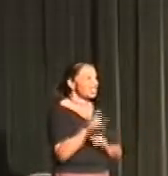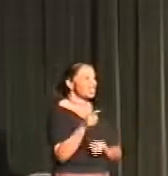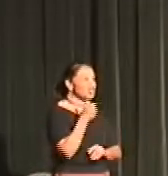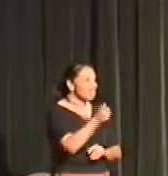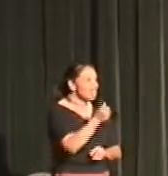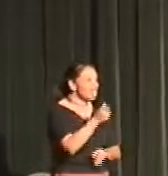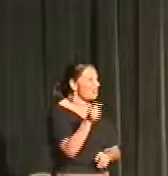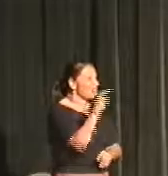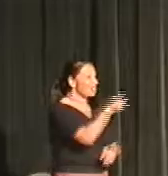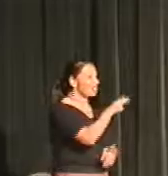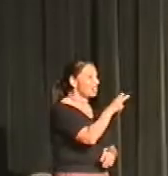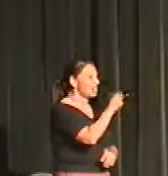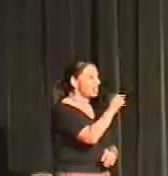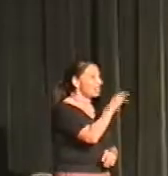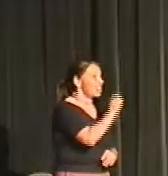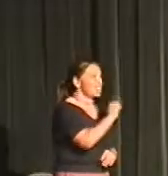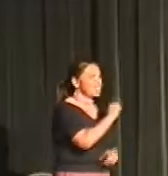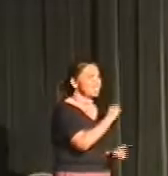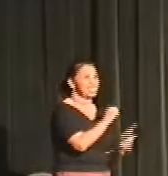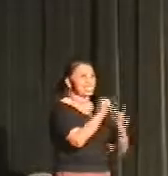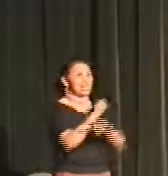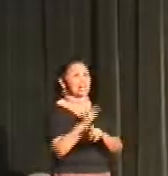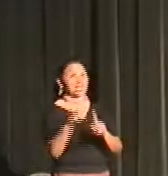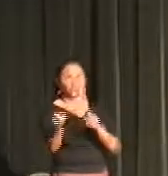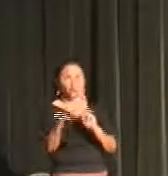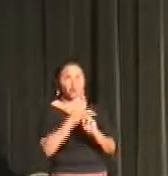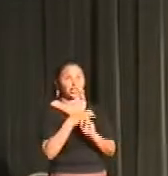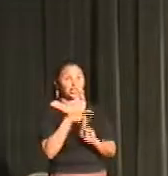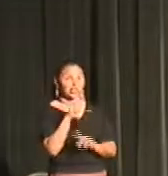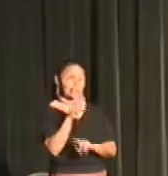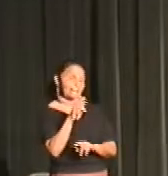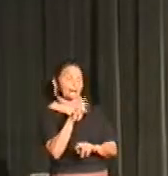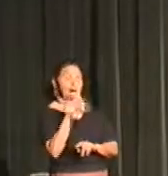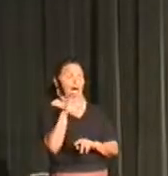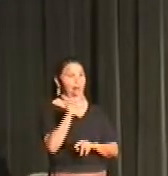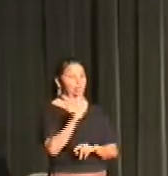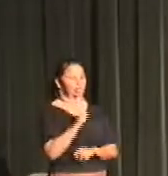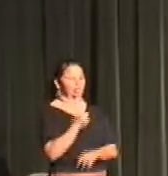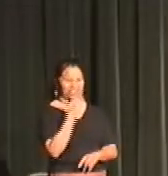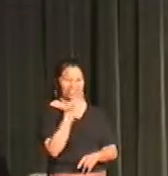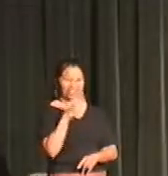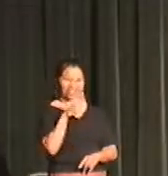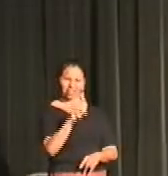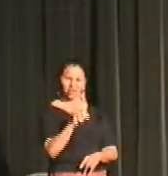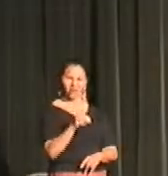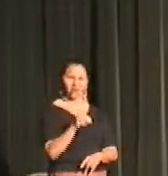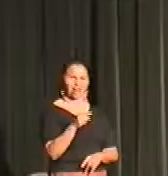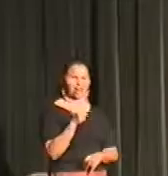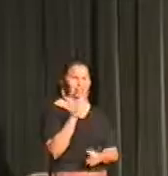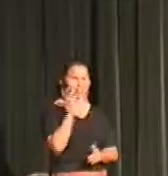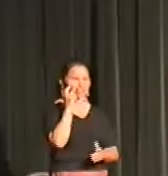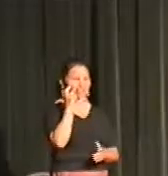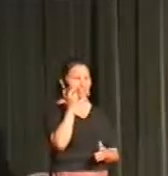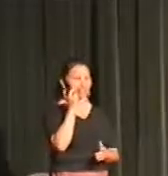do in a hotel room in Paris?" No. No, it never really did occur to me, you